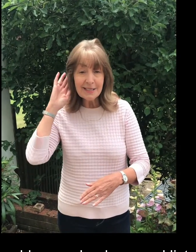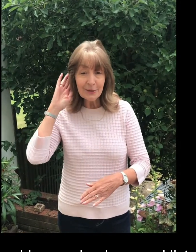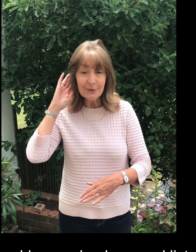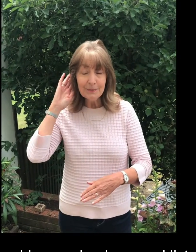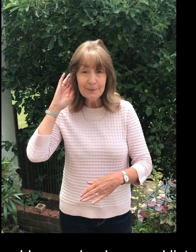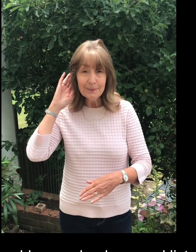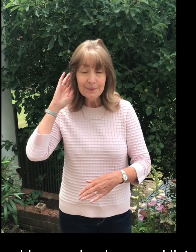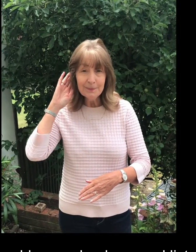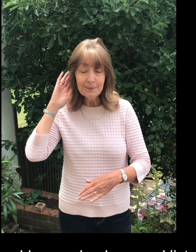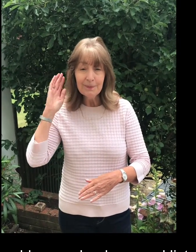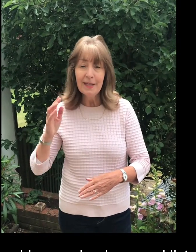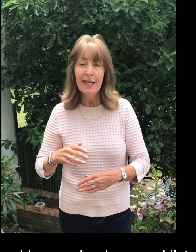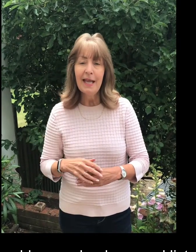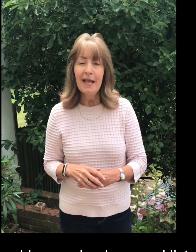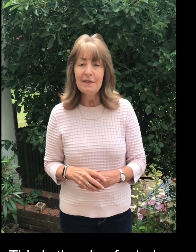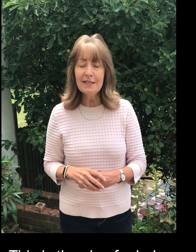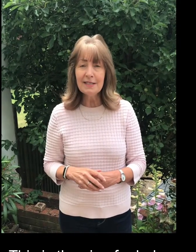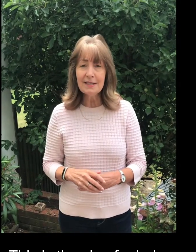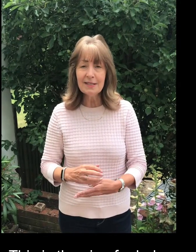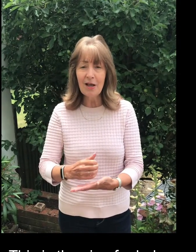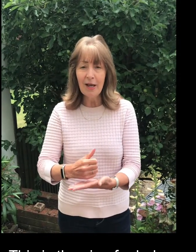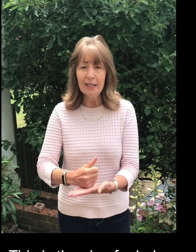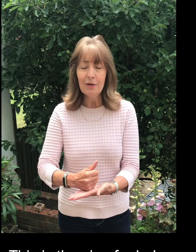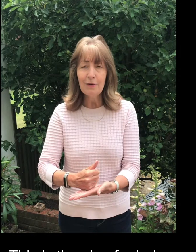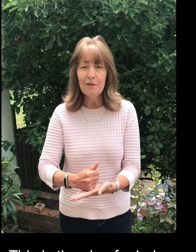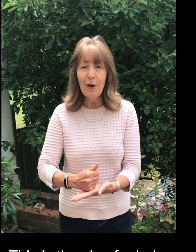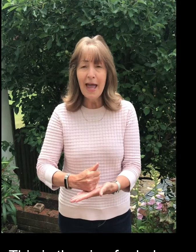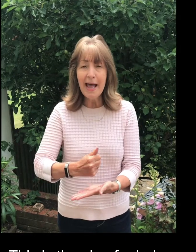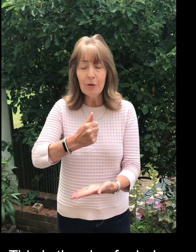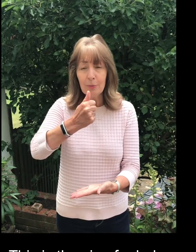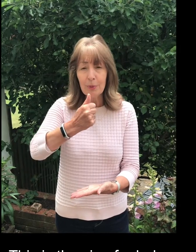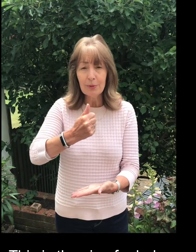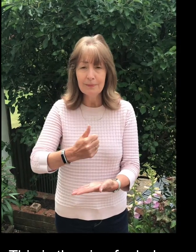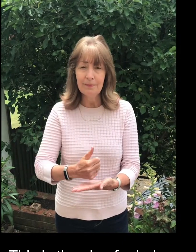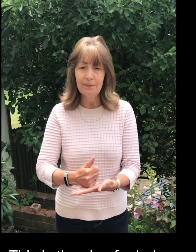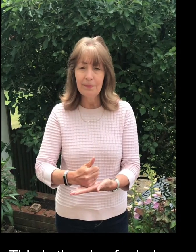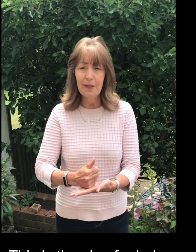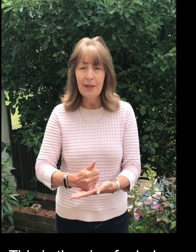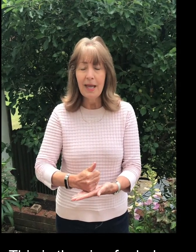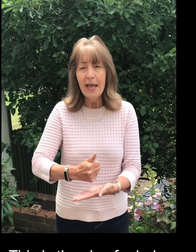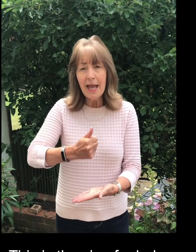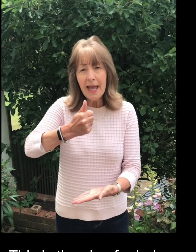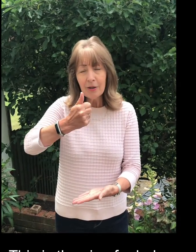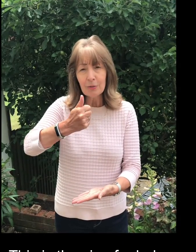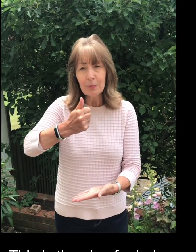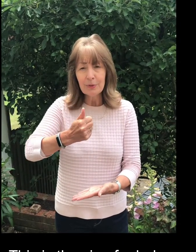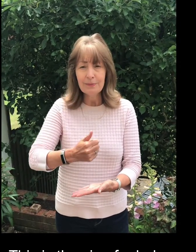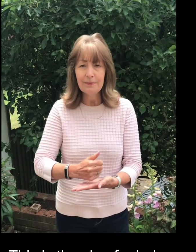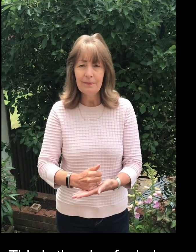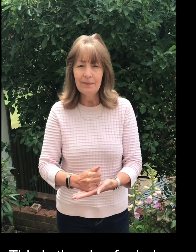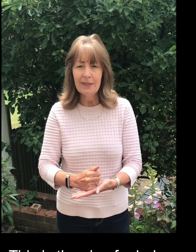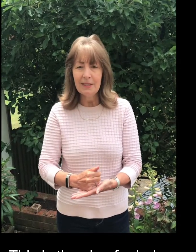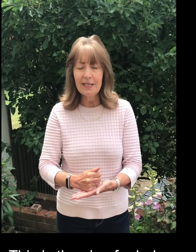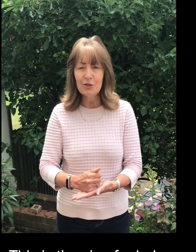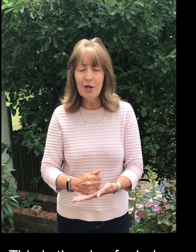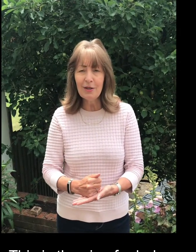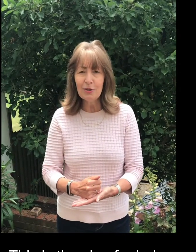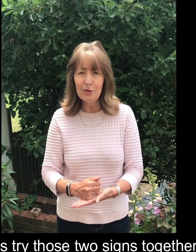listen. And this is the sign for help. Help. Let's try those two